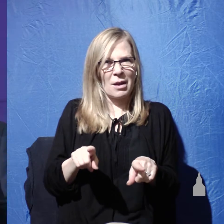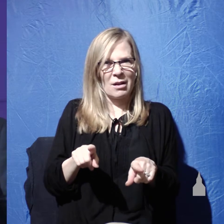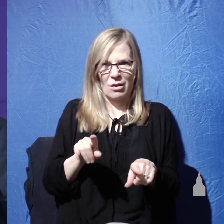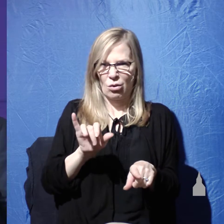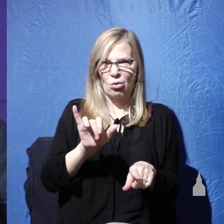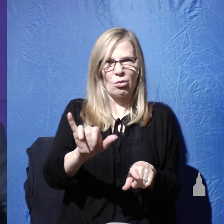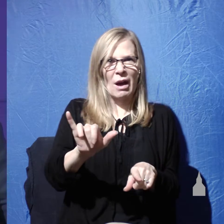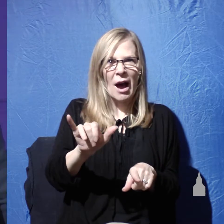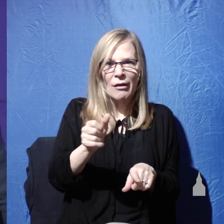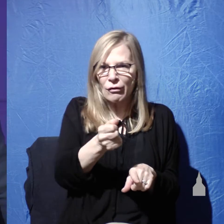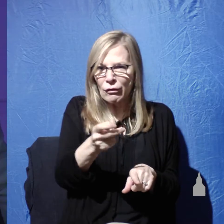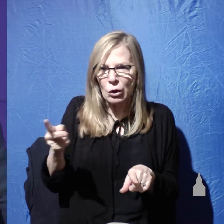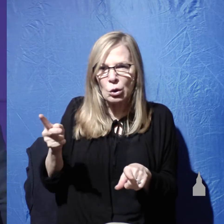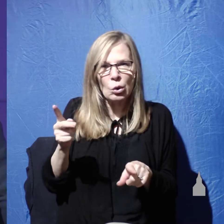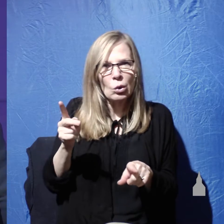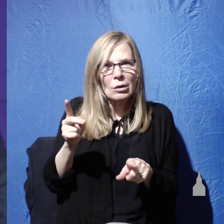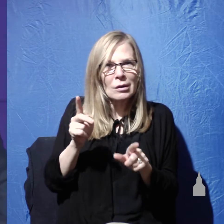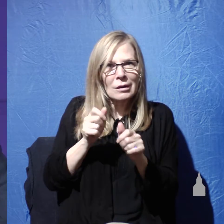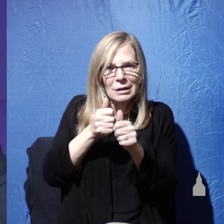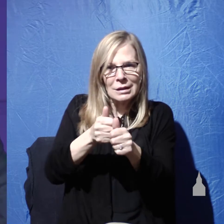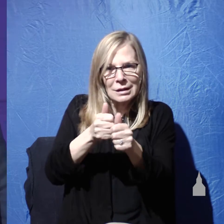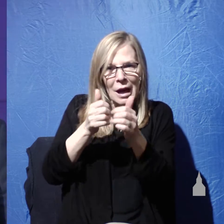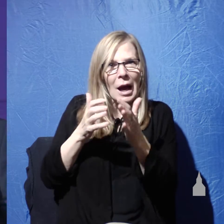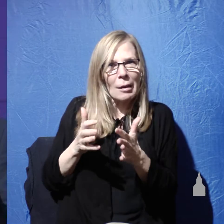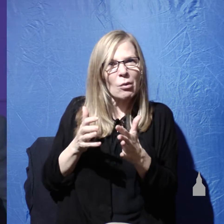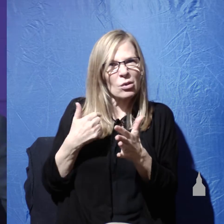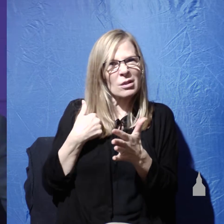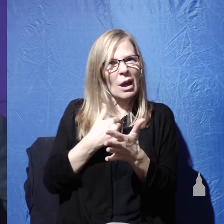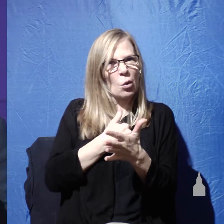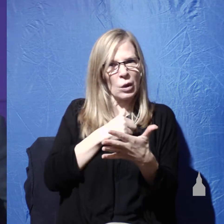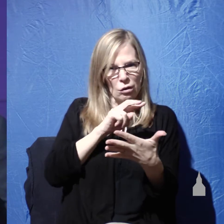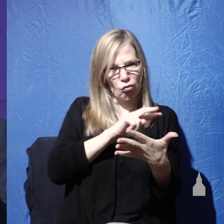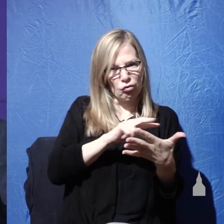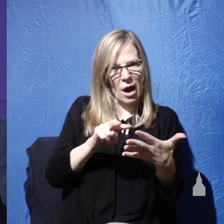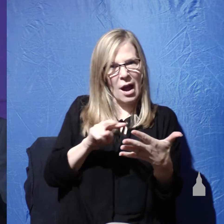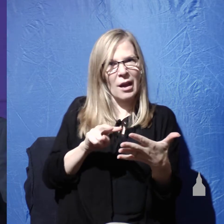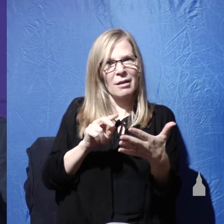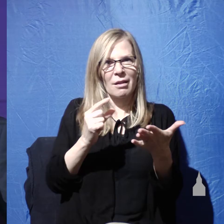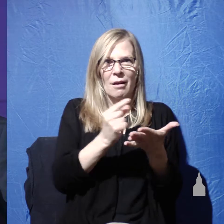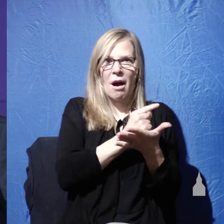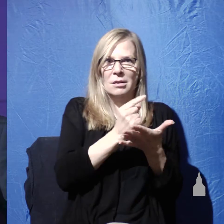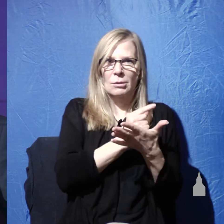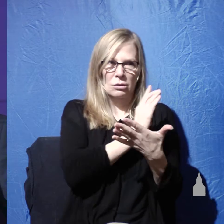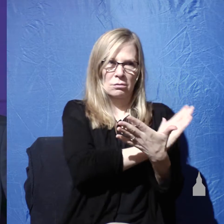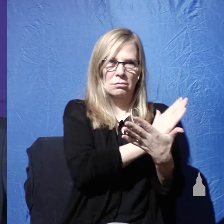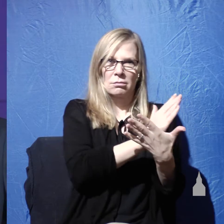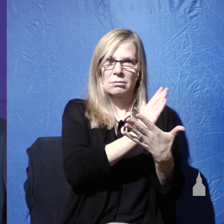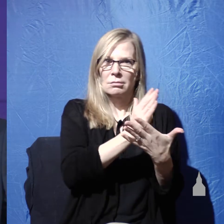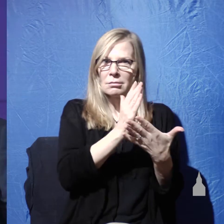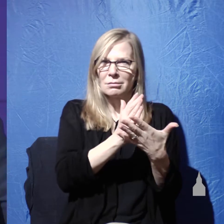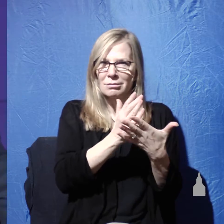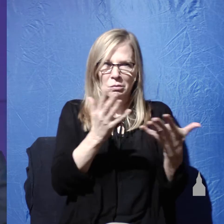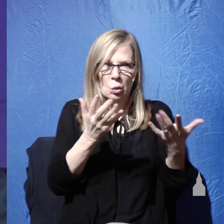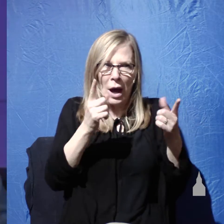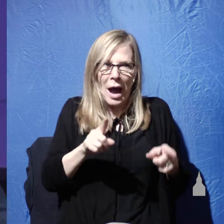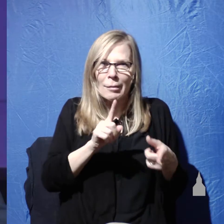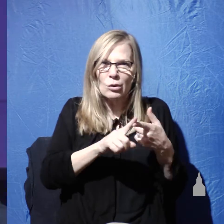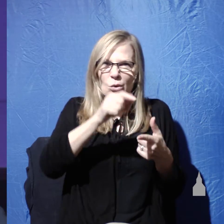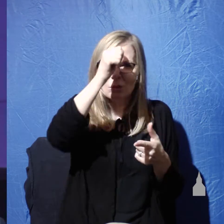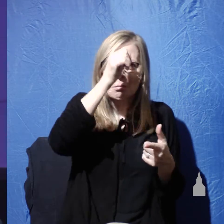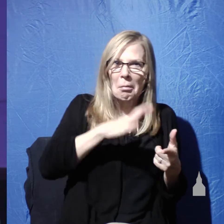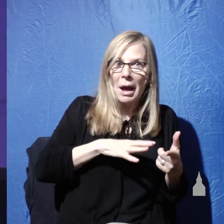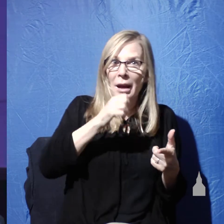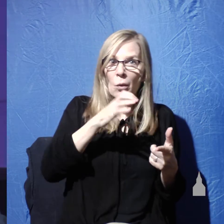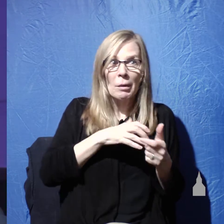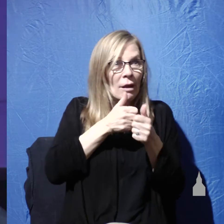to that handful of disciples that we read about in the gospel narratives? Whatever happened to those men and women, those who followed